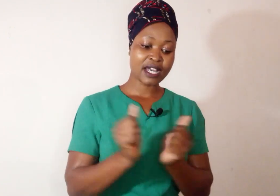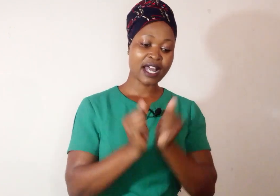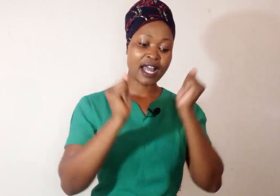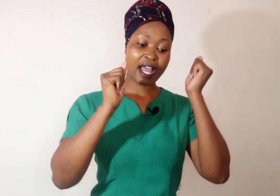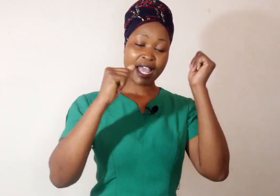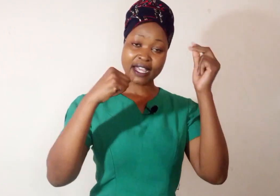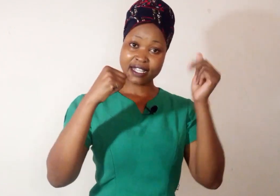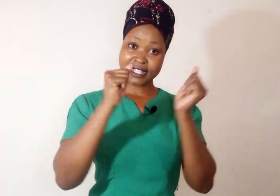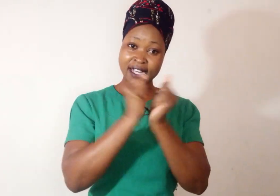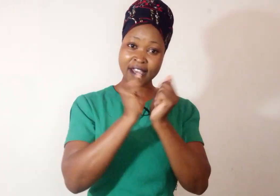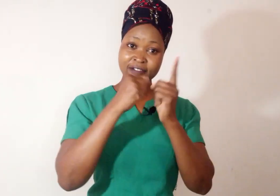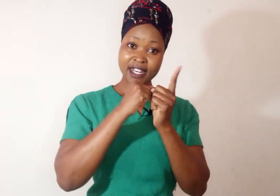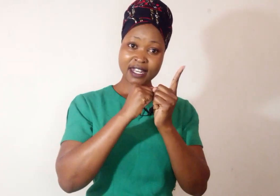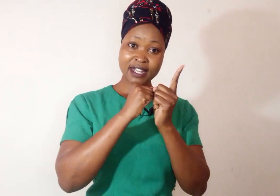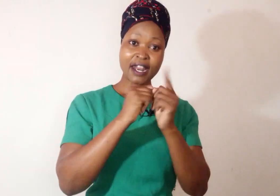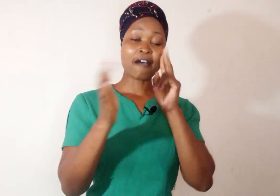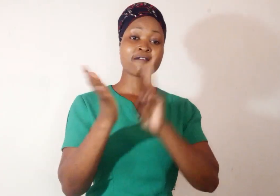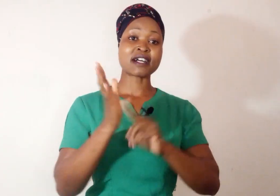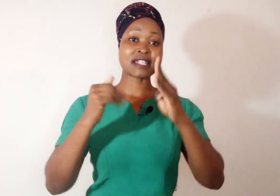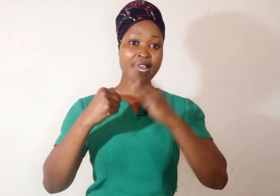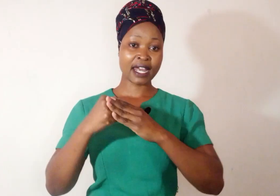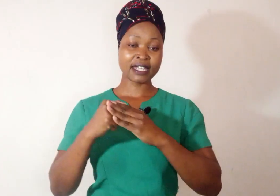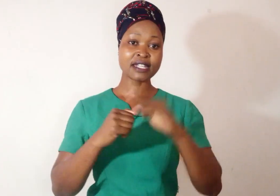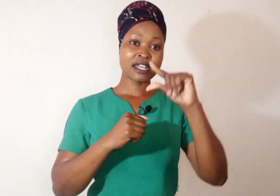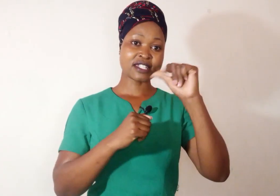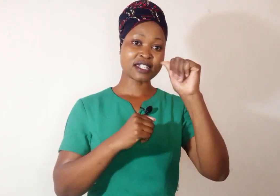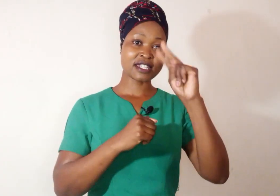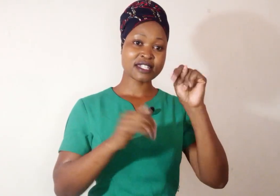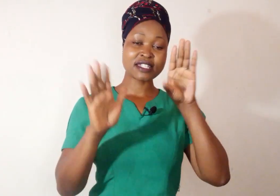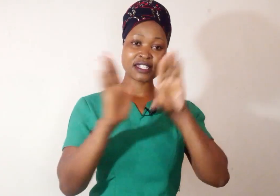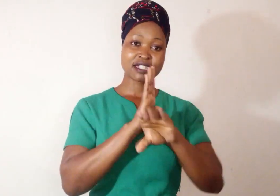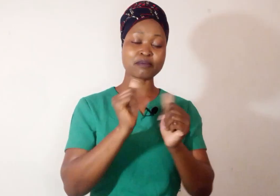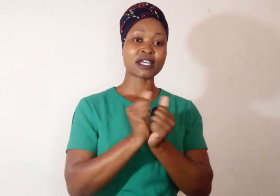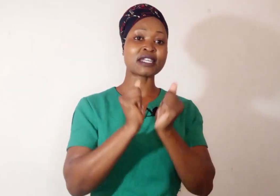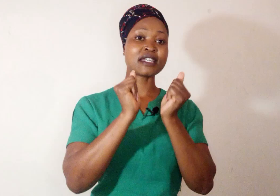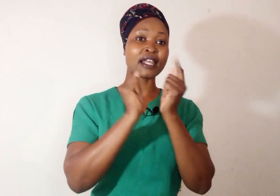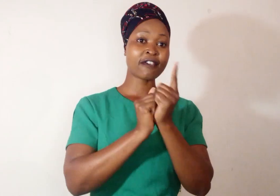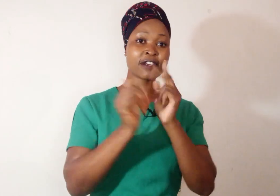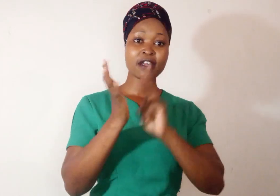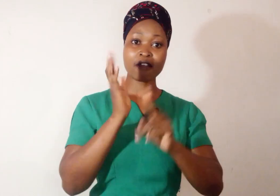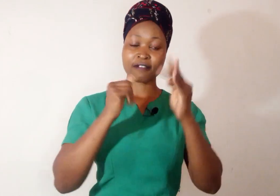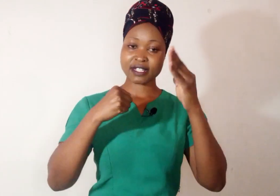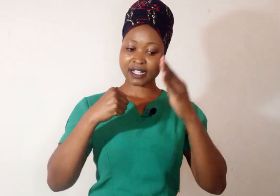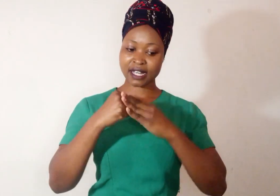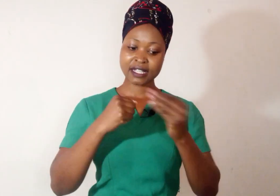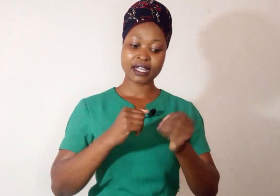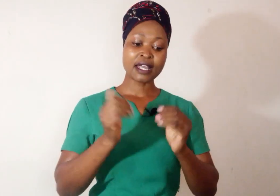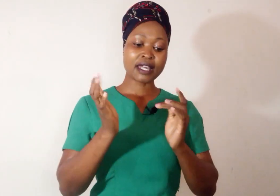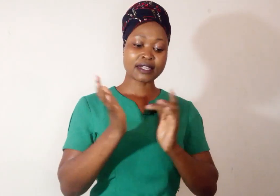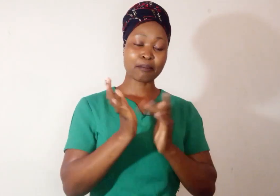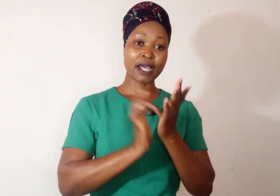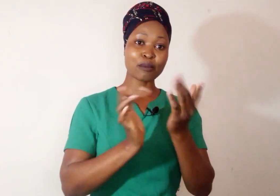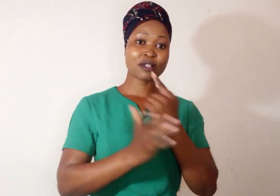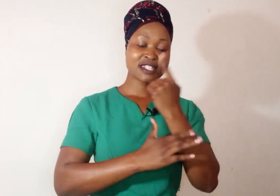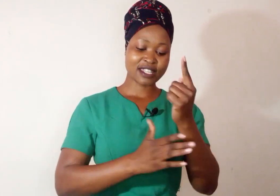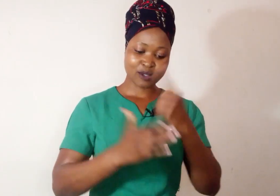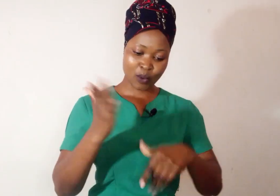chapter 11, verse 9, Genesis chapter 11, verse 9, the Bible says